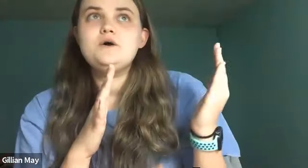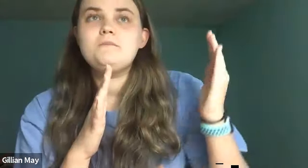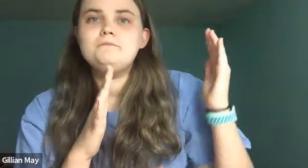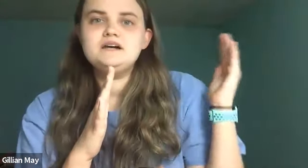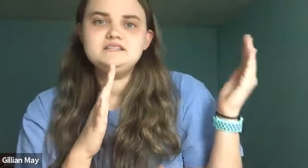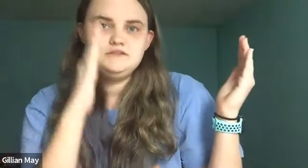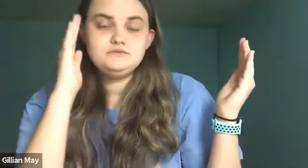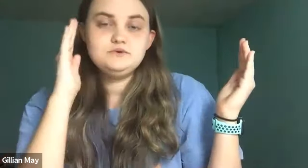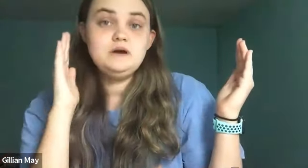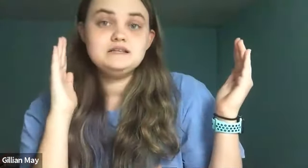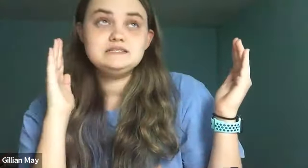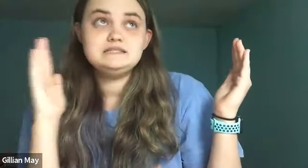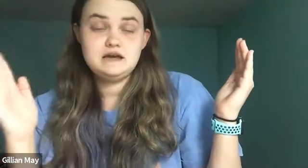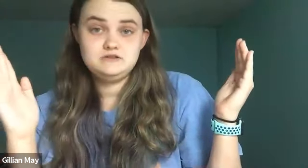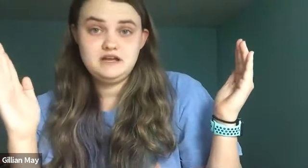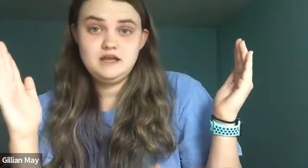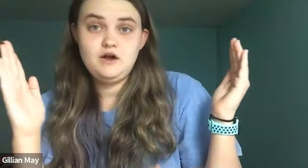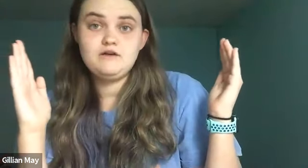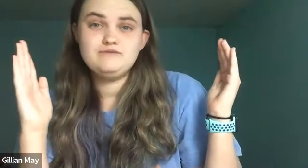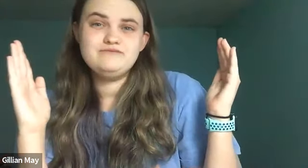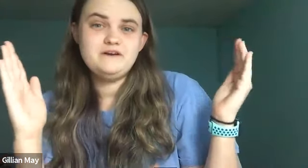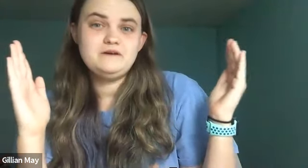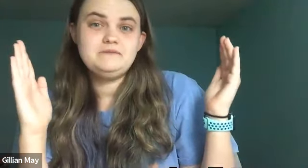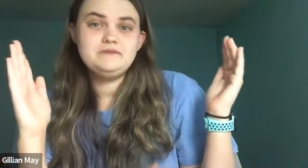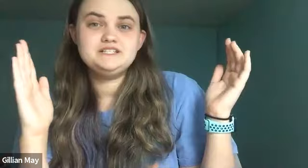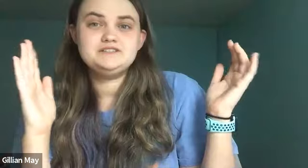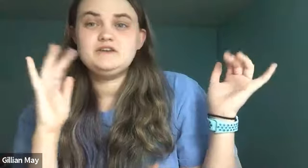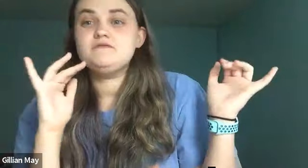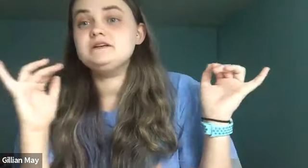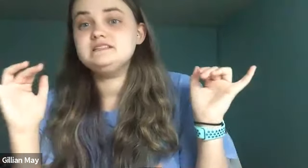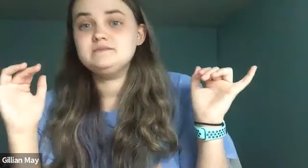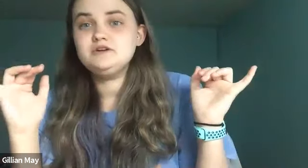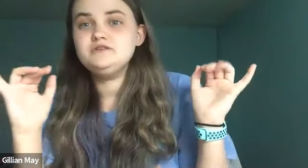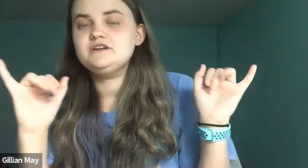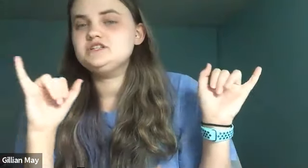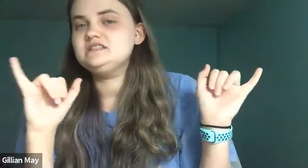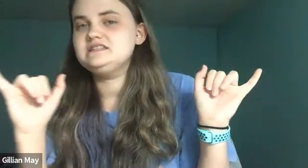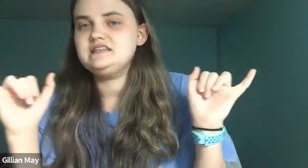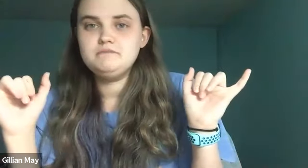So Monday through Saturday are they're very similar. They're just the same